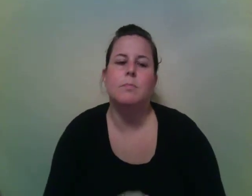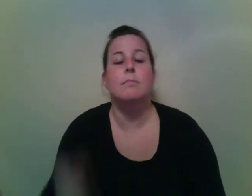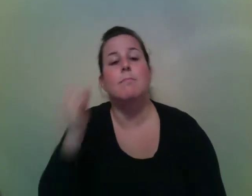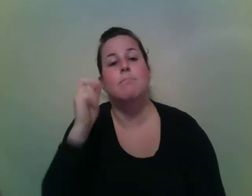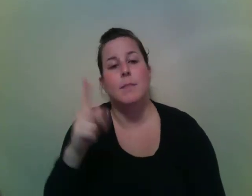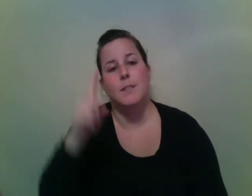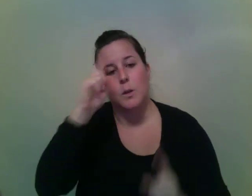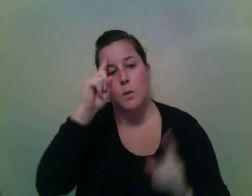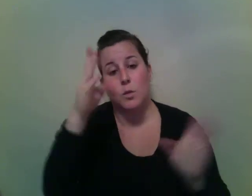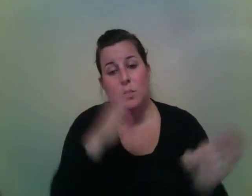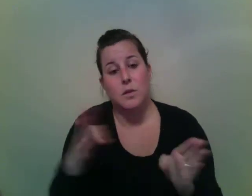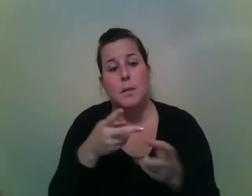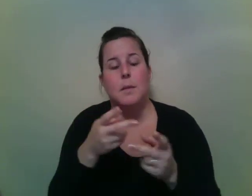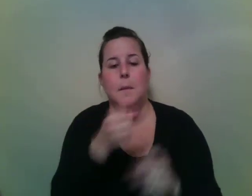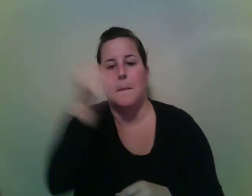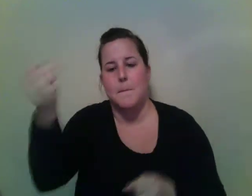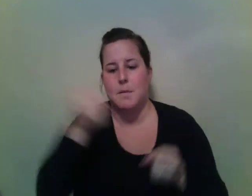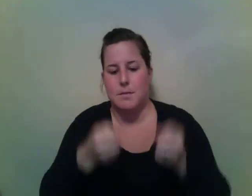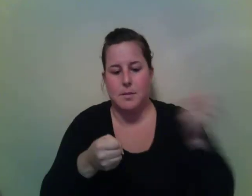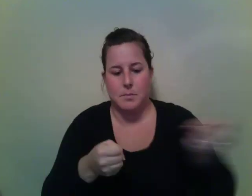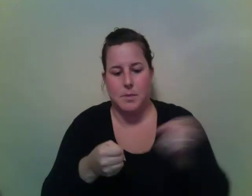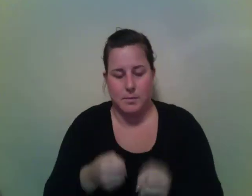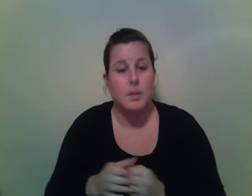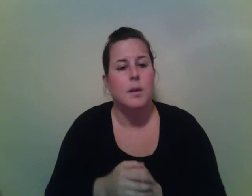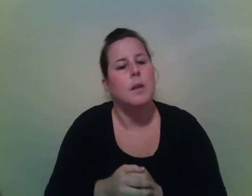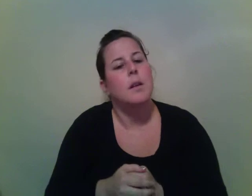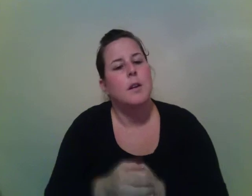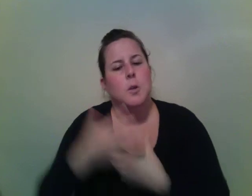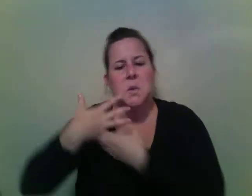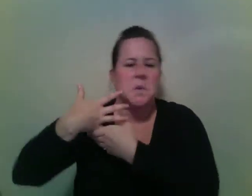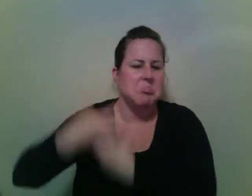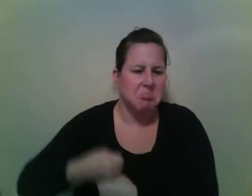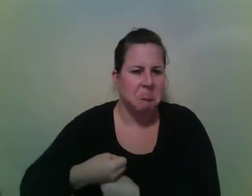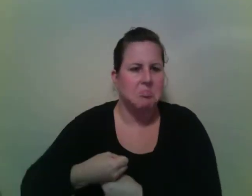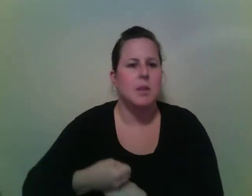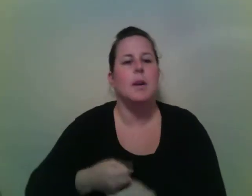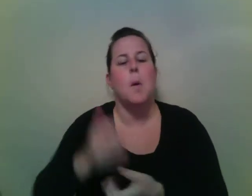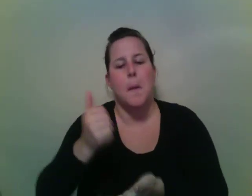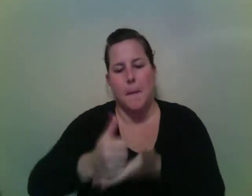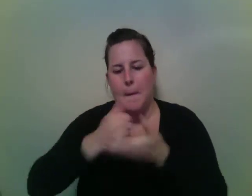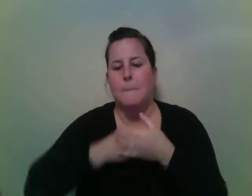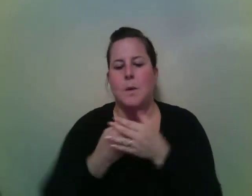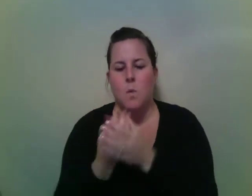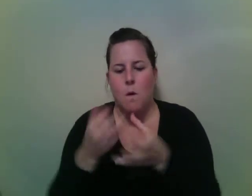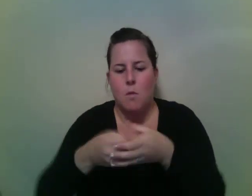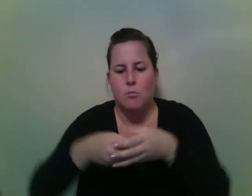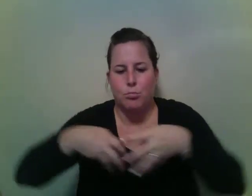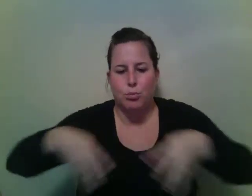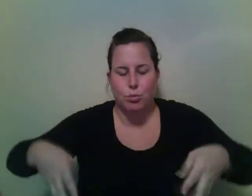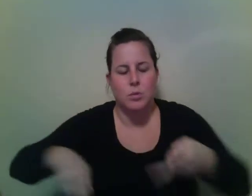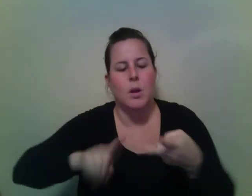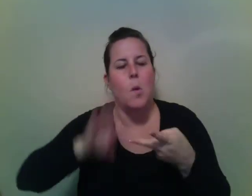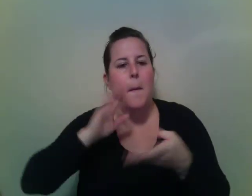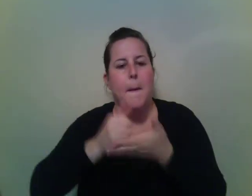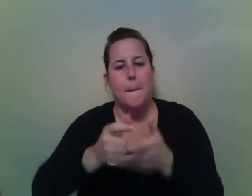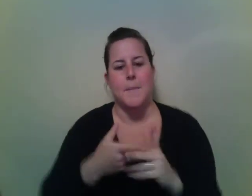placement, let's talk about, to summarize this, it's going to help me grow. It will help my downline grow. Also, it